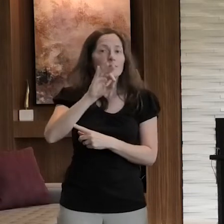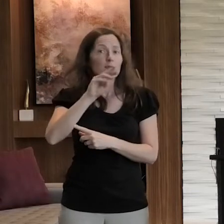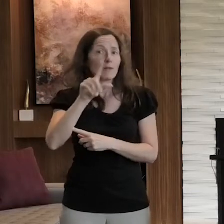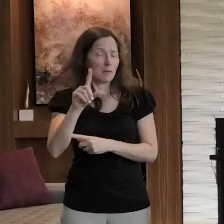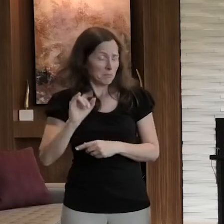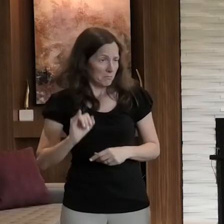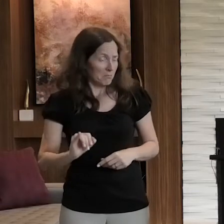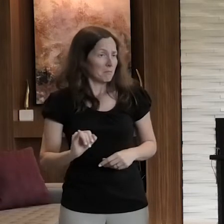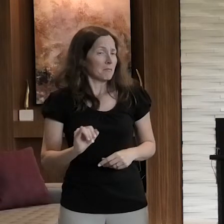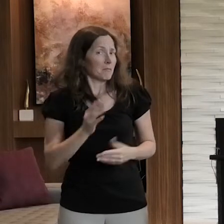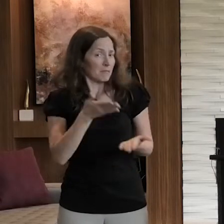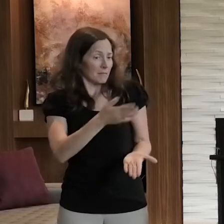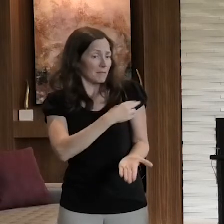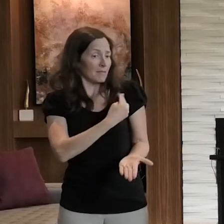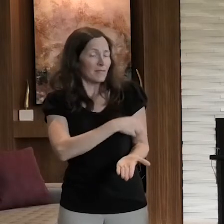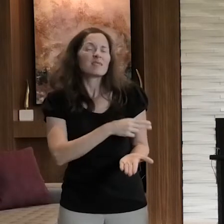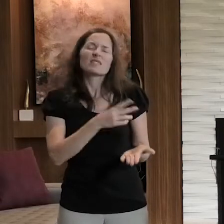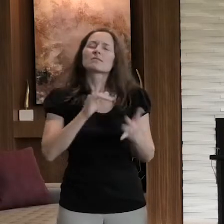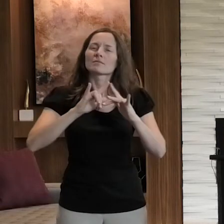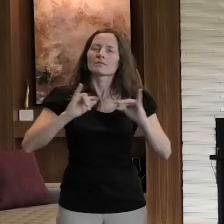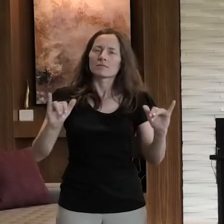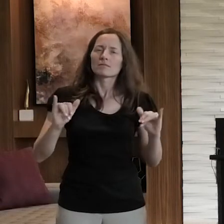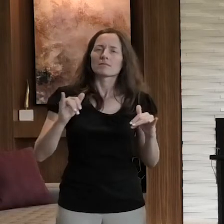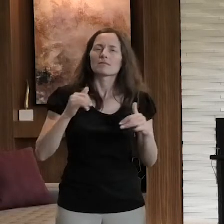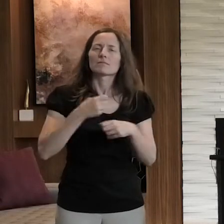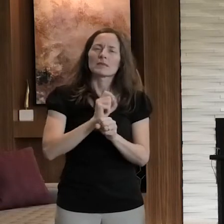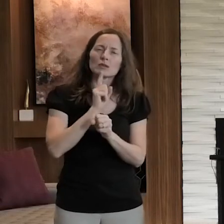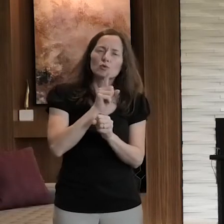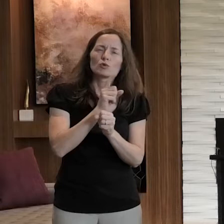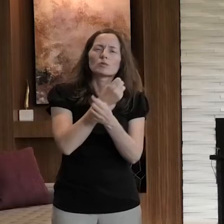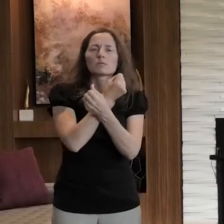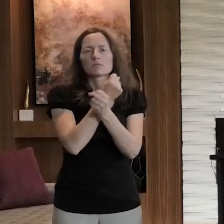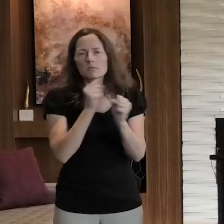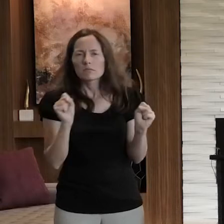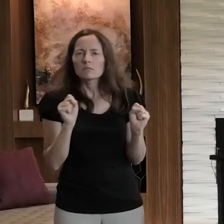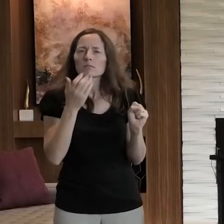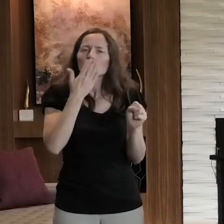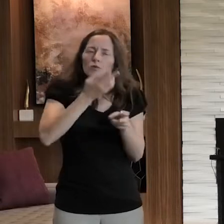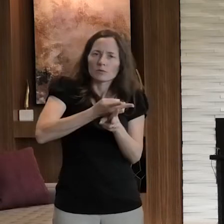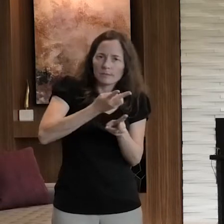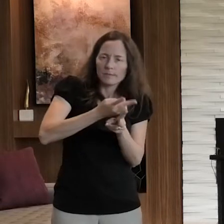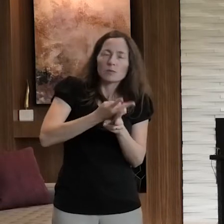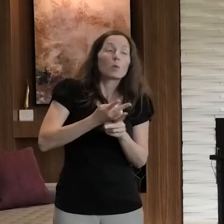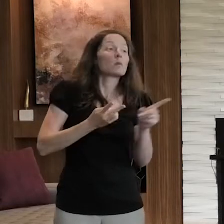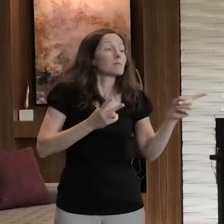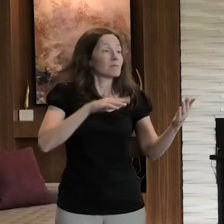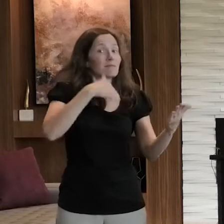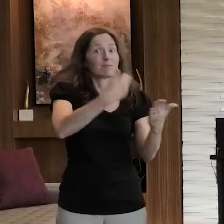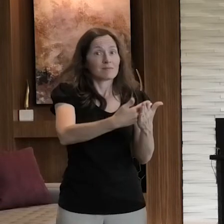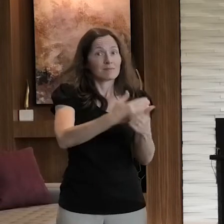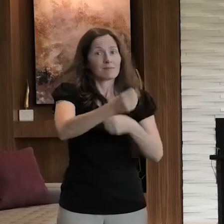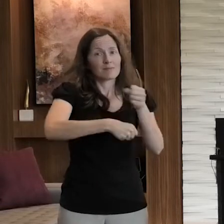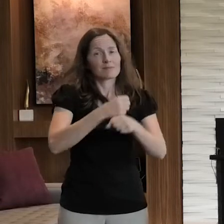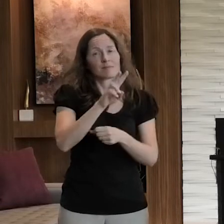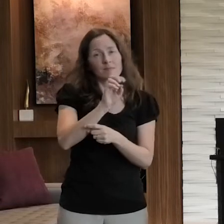care and safety. So he arrived in 2014. The hospital has since earned several healthcare